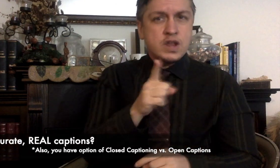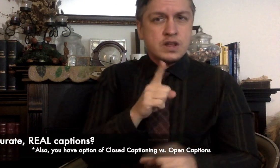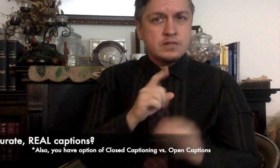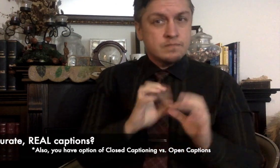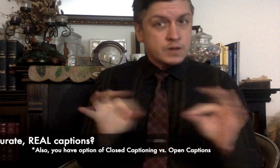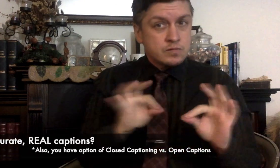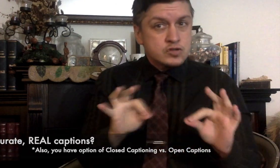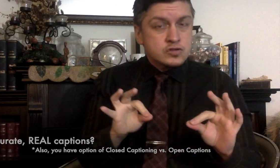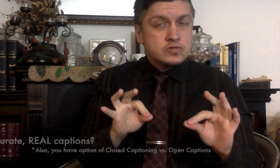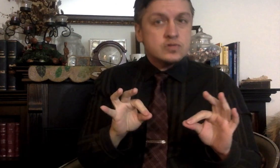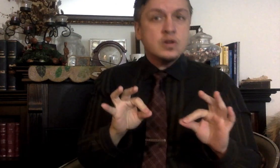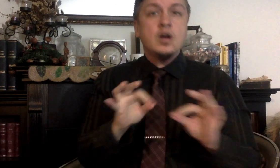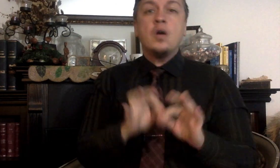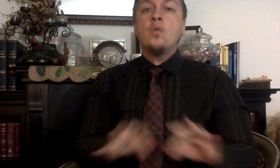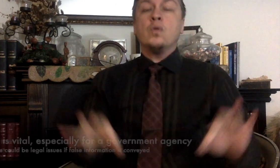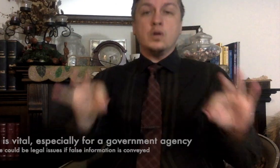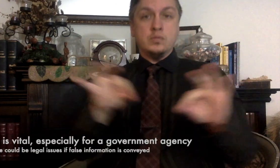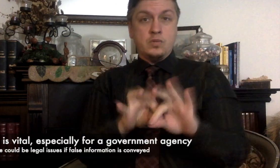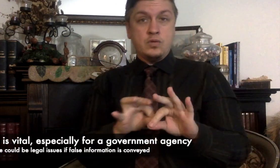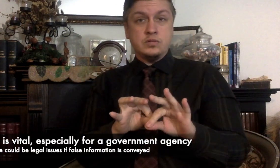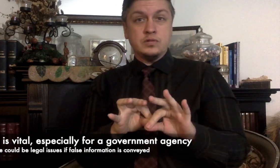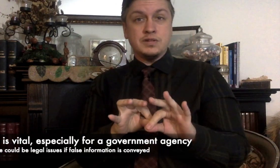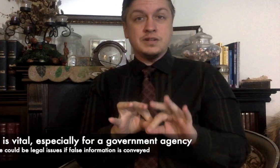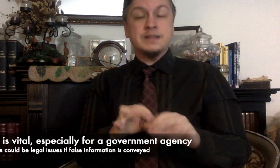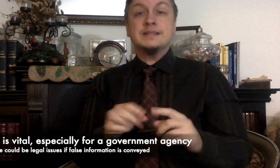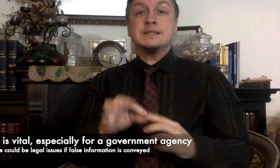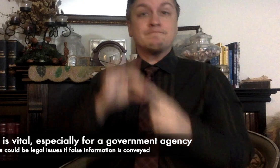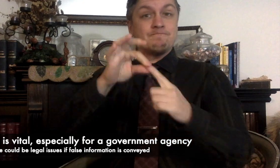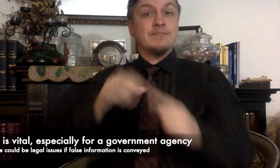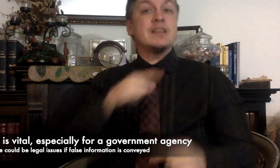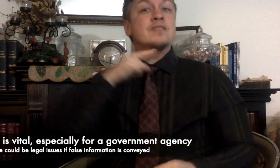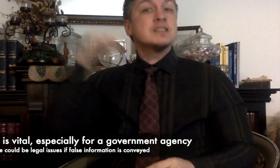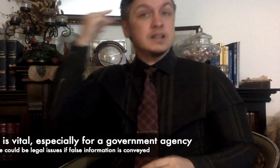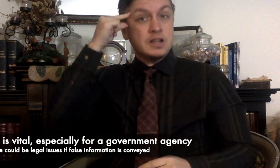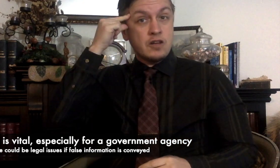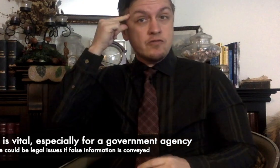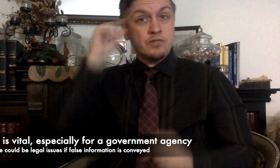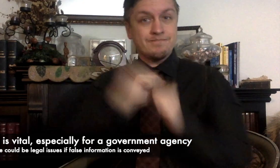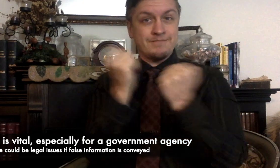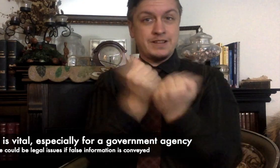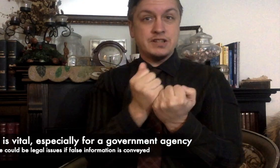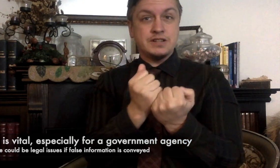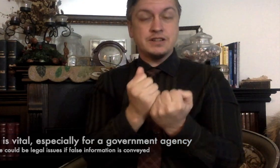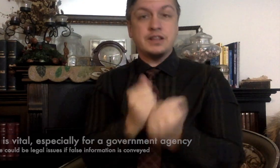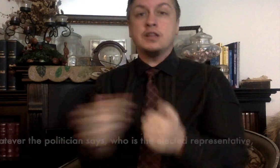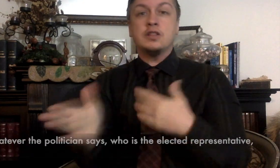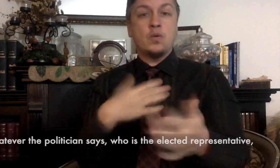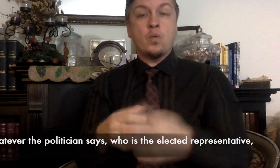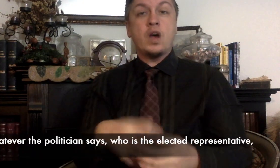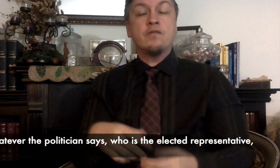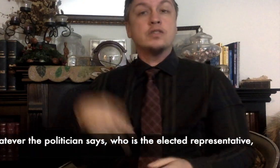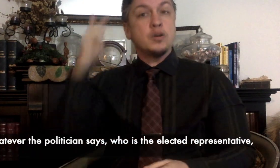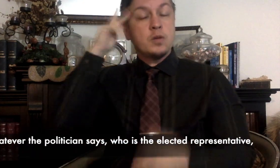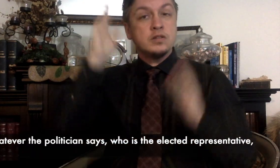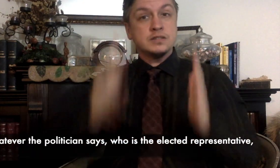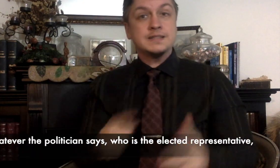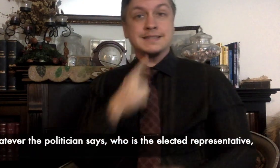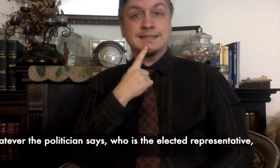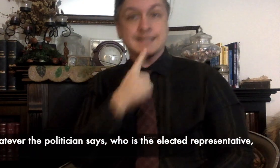Accurate, real captions? It's really important, especially for a government agency. Whatever the politician